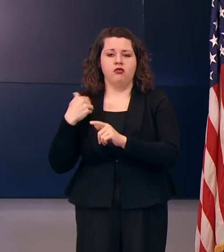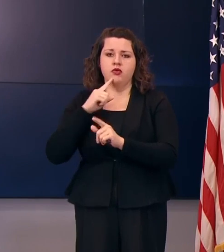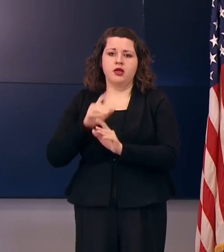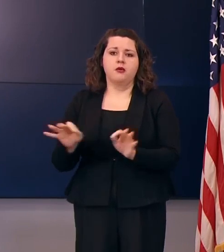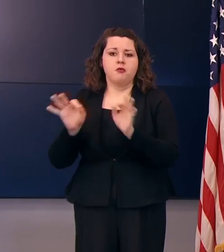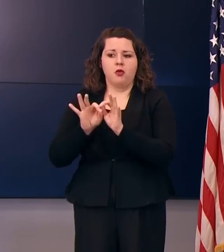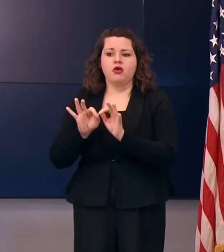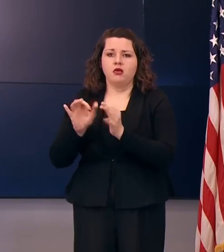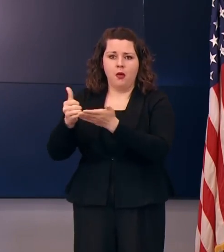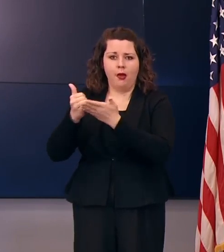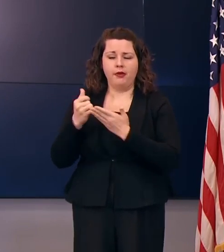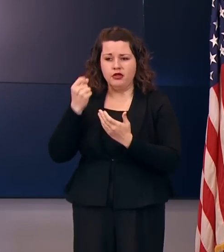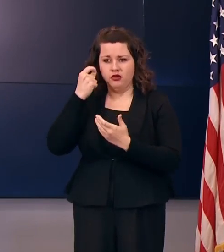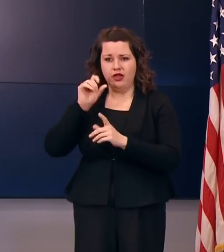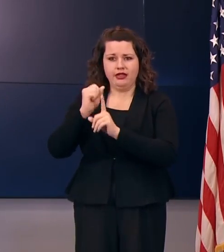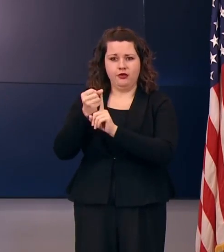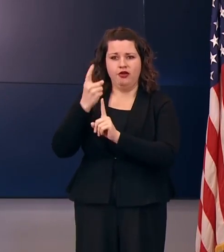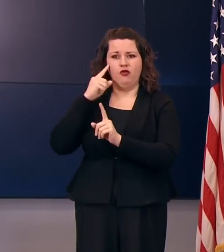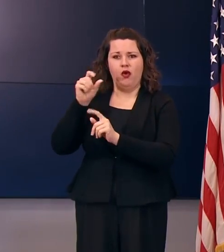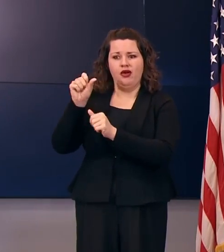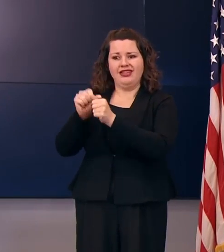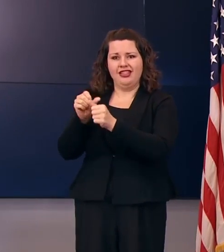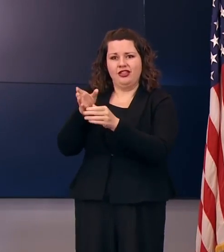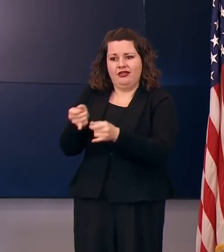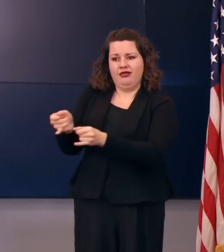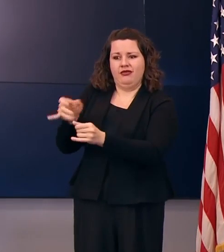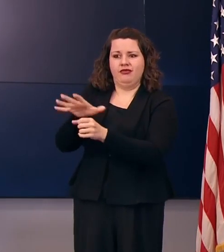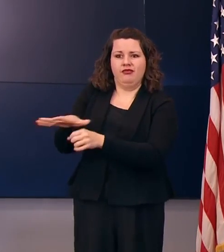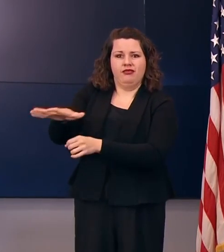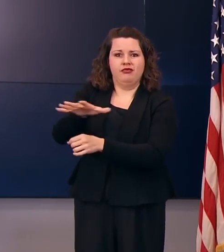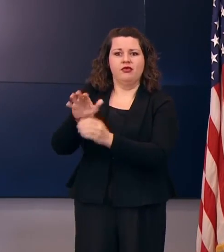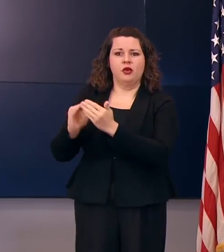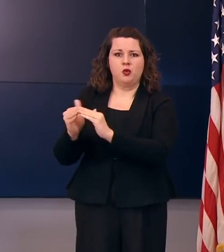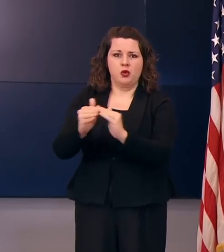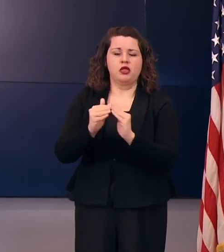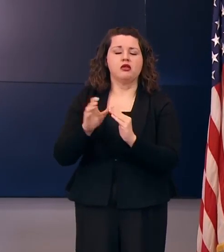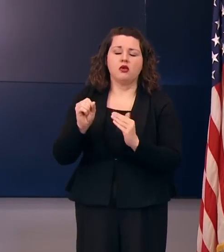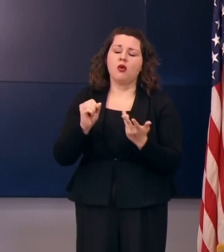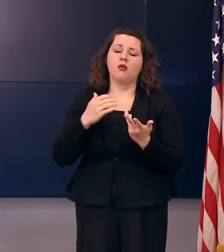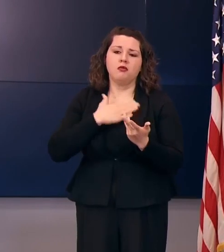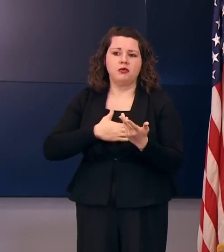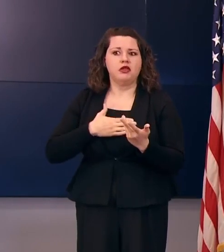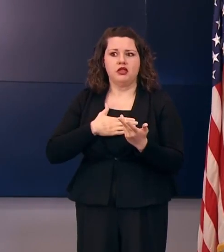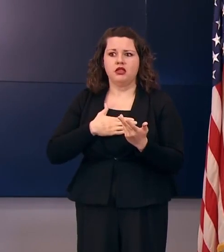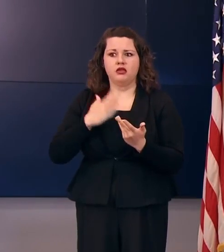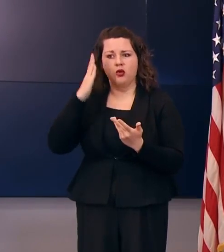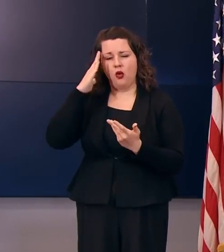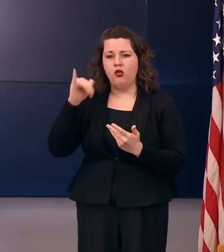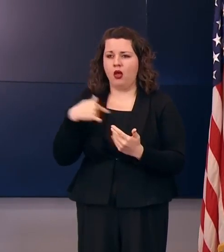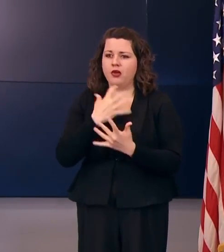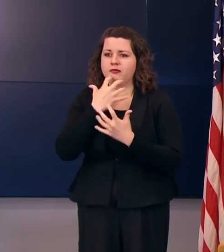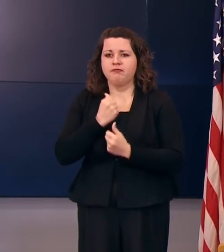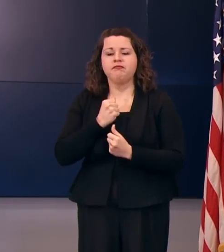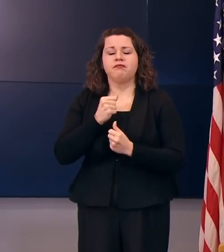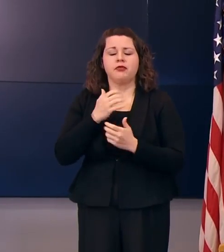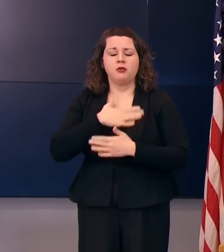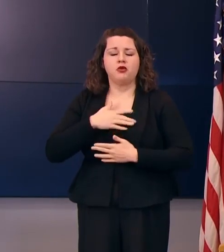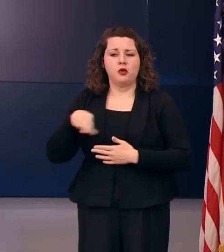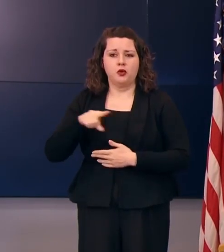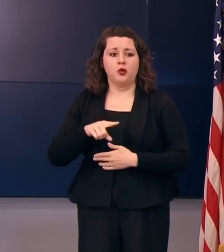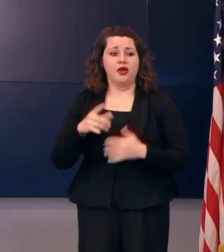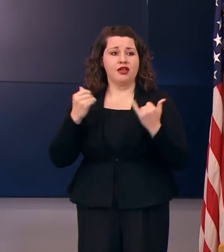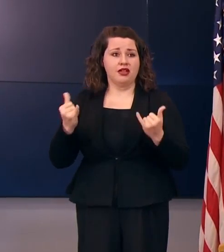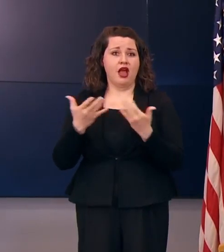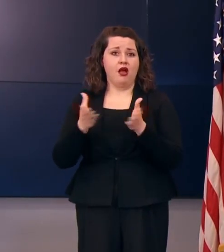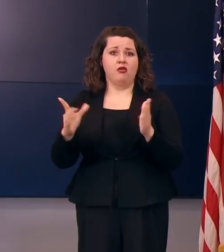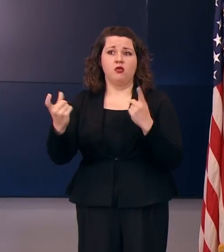the situation in communities and protecting the health of Iowans. So please know how much you are appreciated as well. And with that, we'll